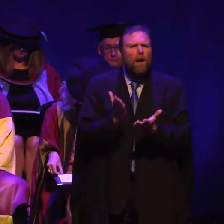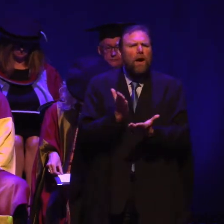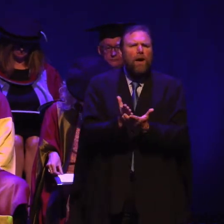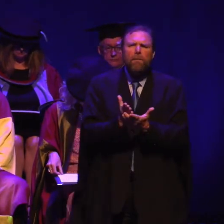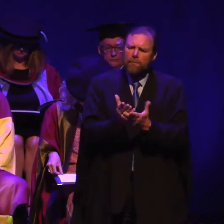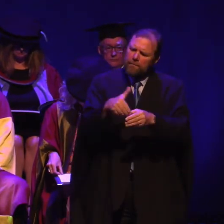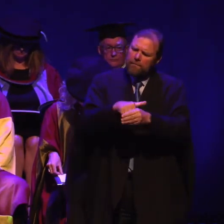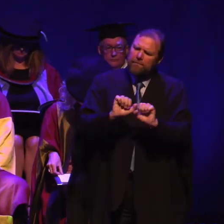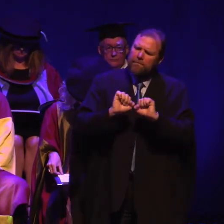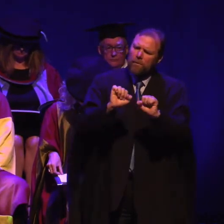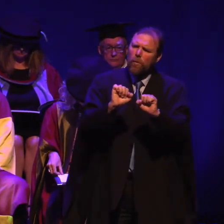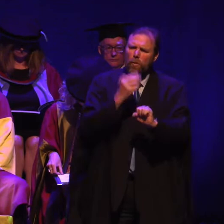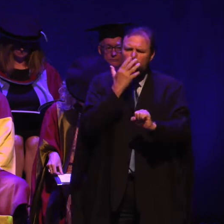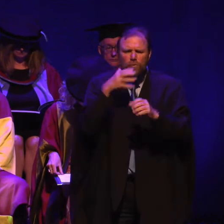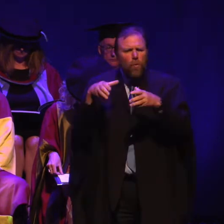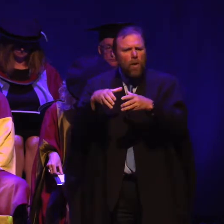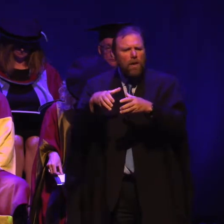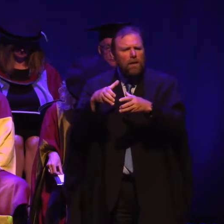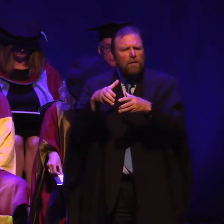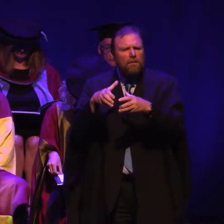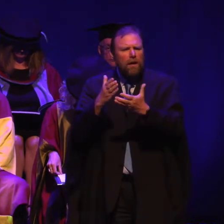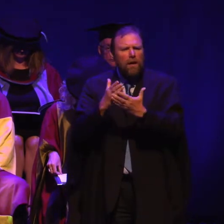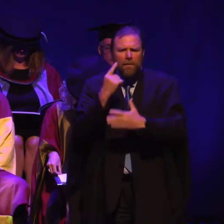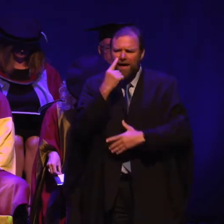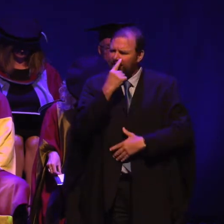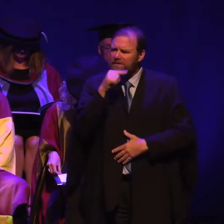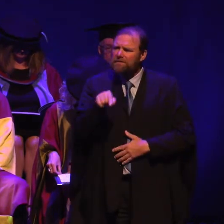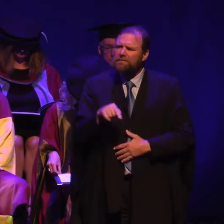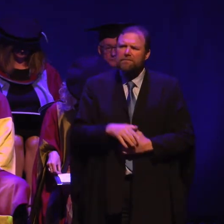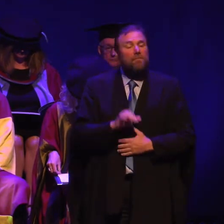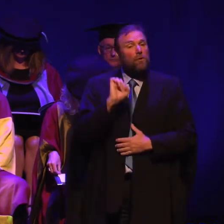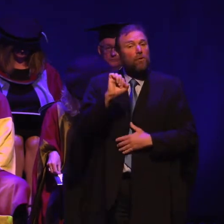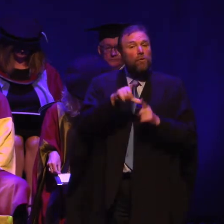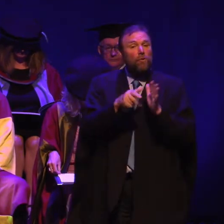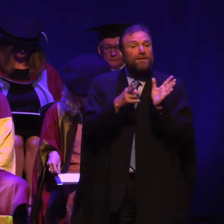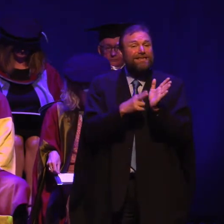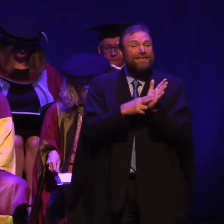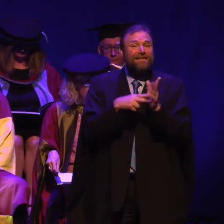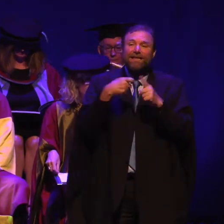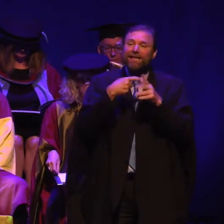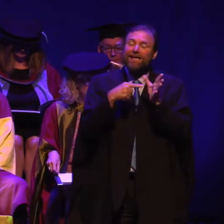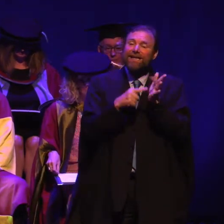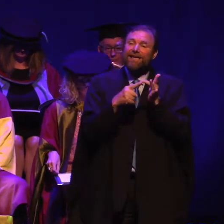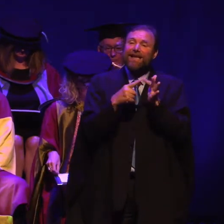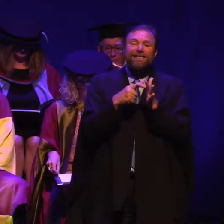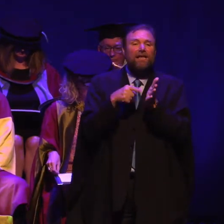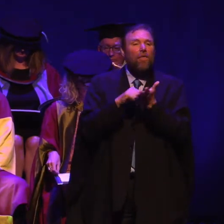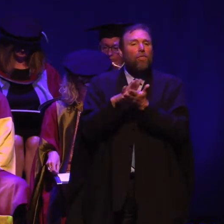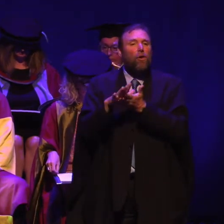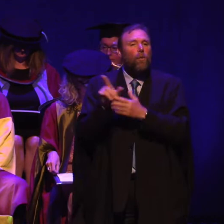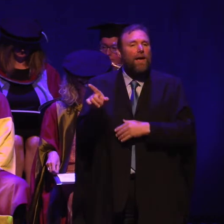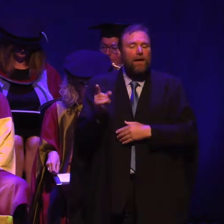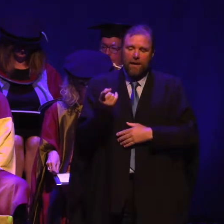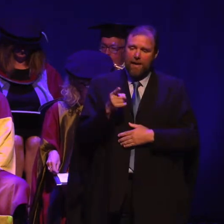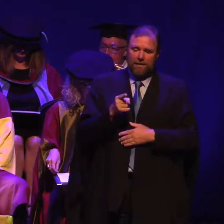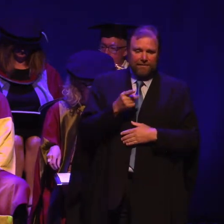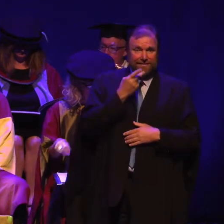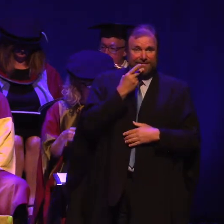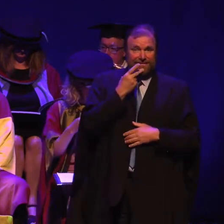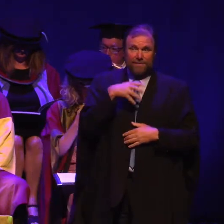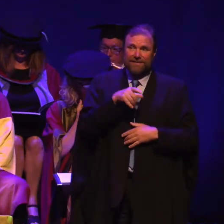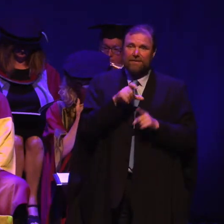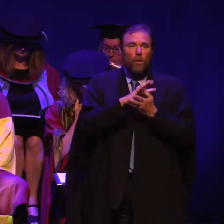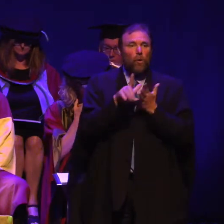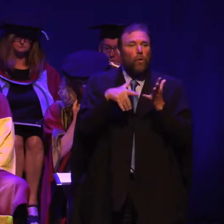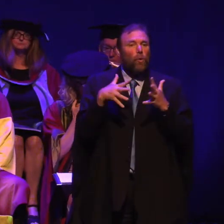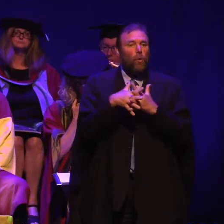want to acknowledge the leadership shown by your Dean, Professor Katie Thurloway, and Deputy Dean, Professor Hugh